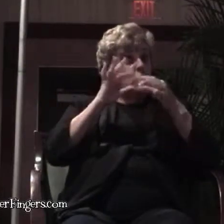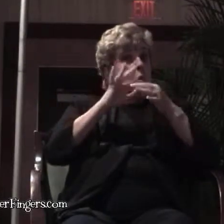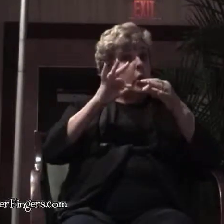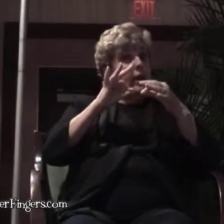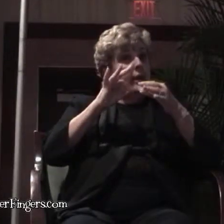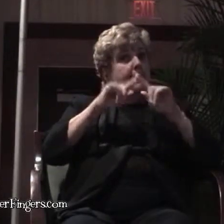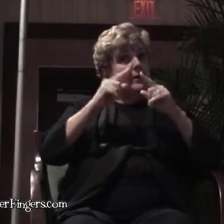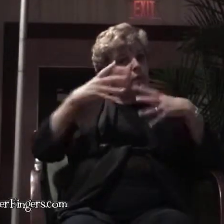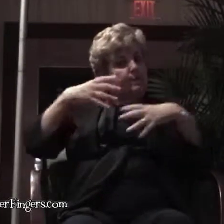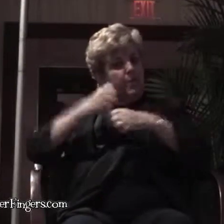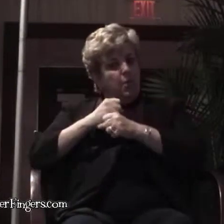Kenny got sober.